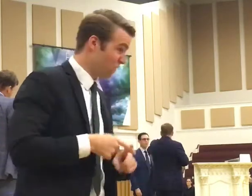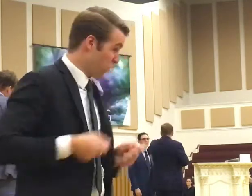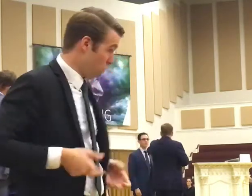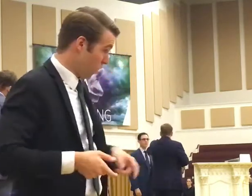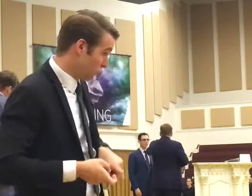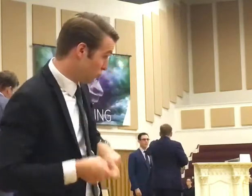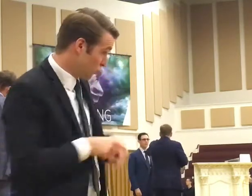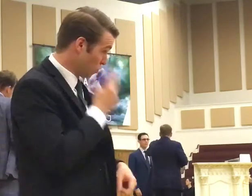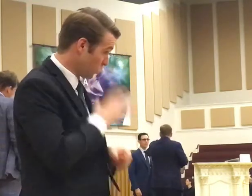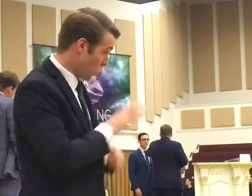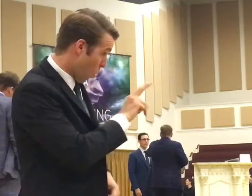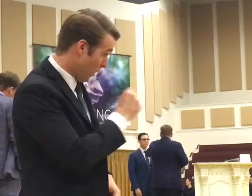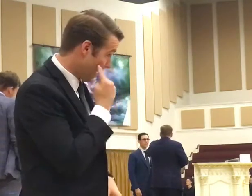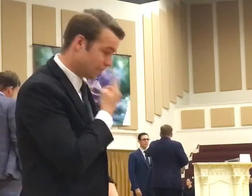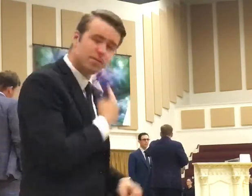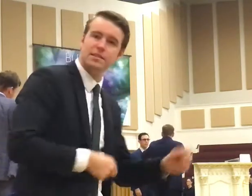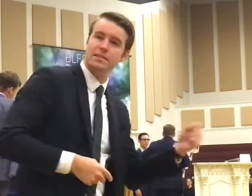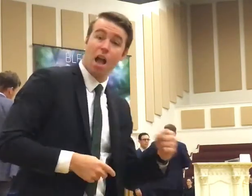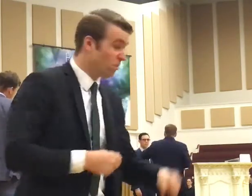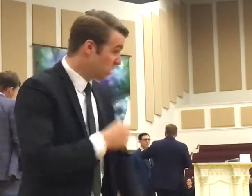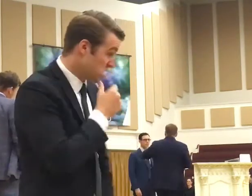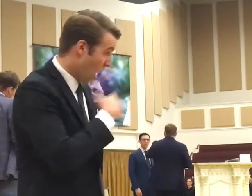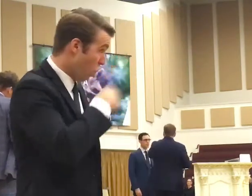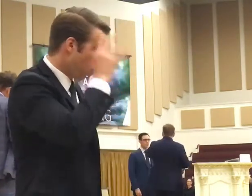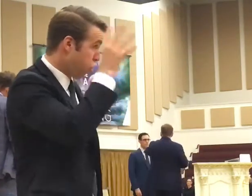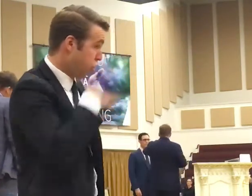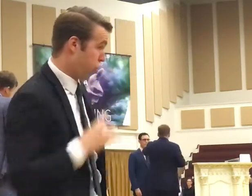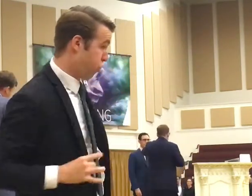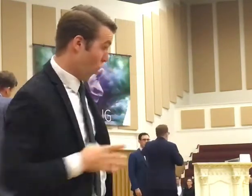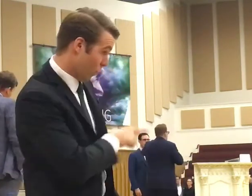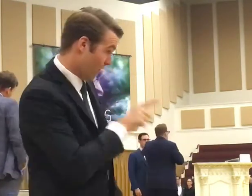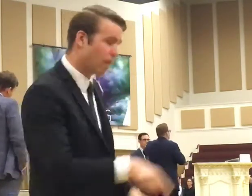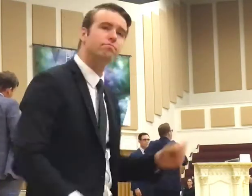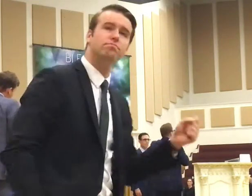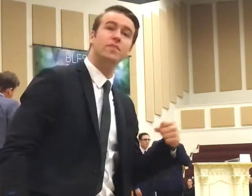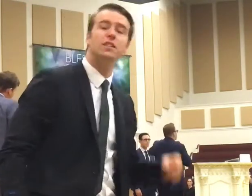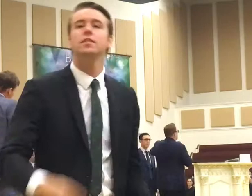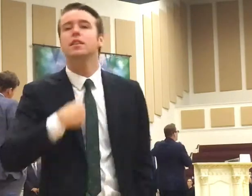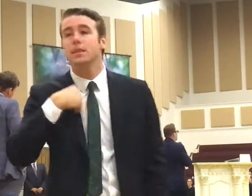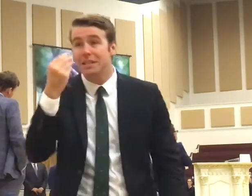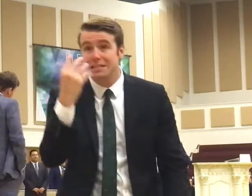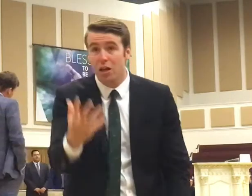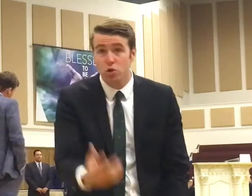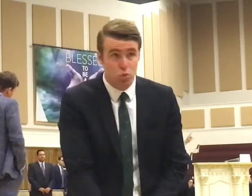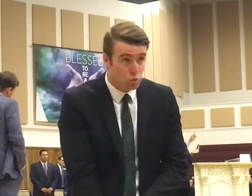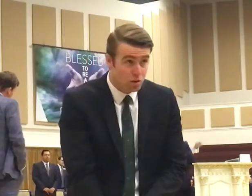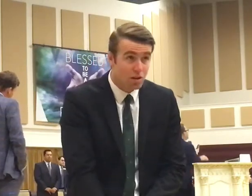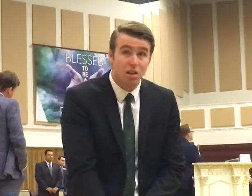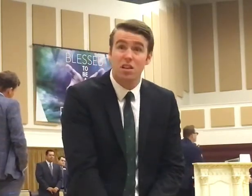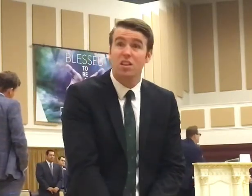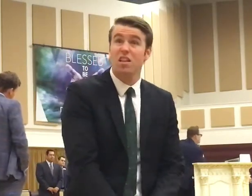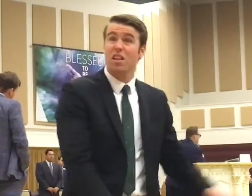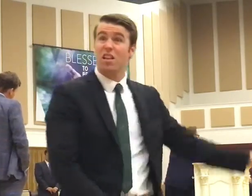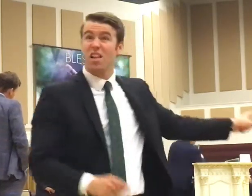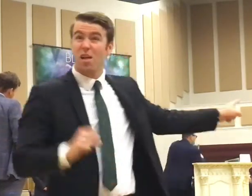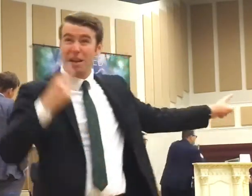wheelchair. You saw it with your own eyes. Not something I told you or somebody. You were there. Let me tell you something. That don't make